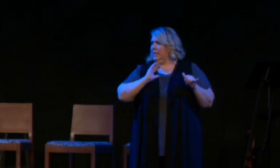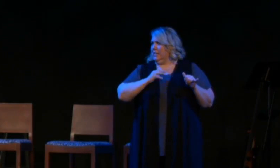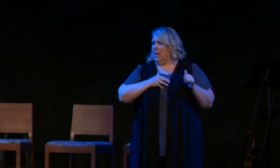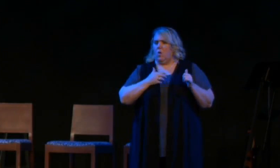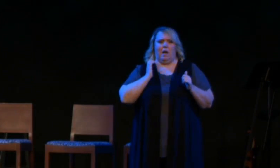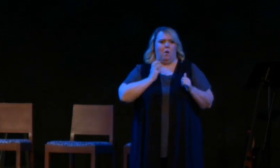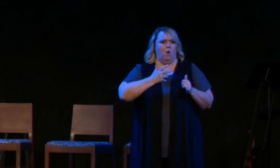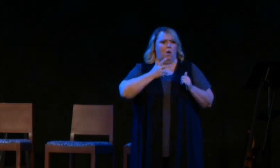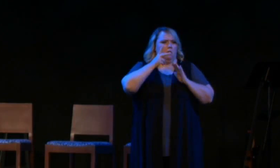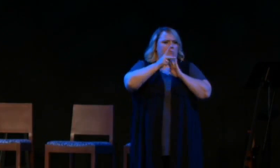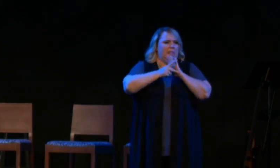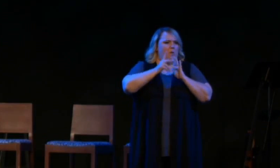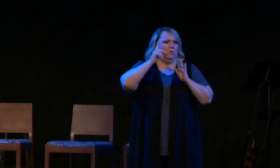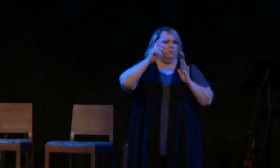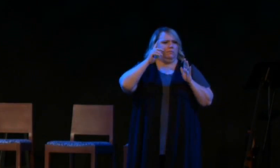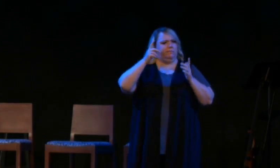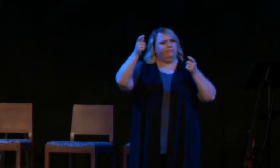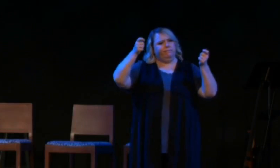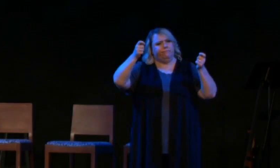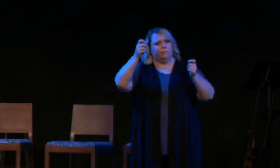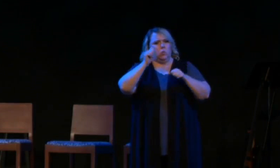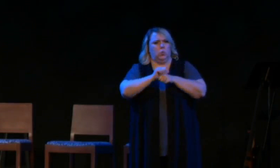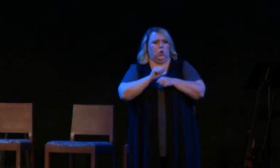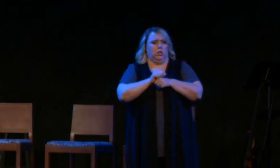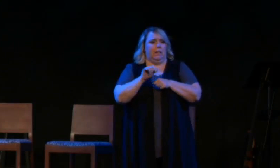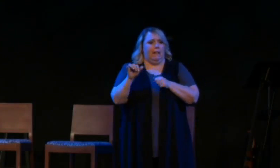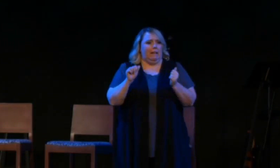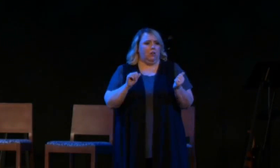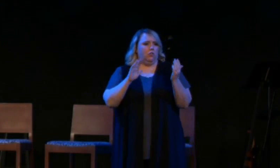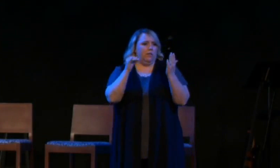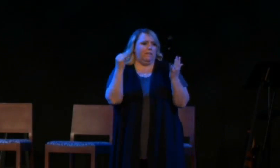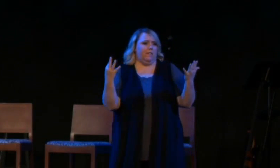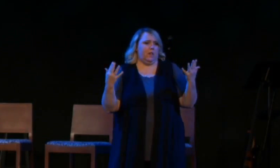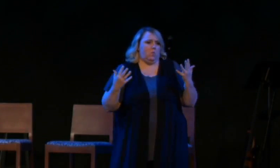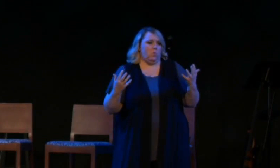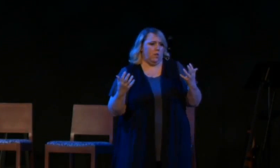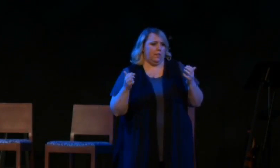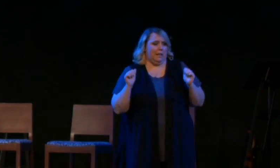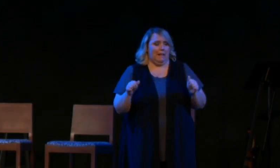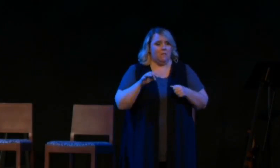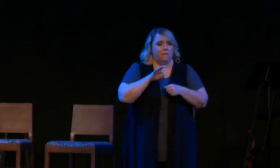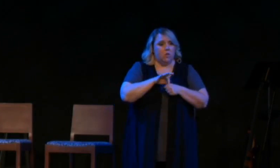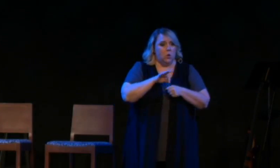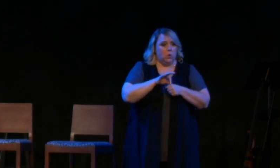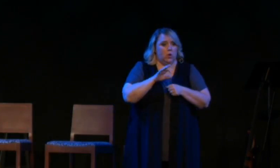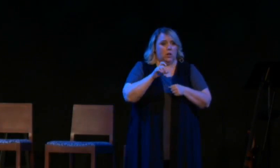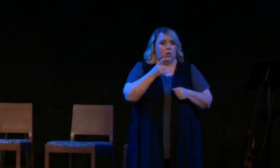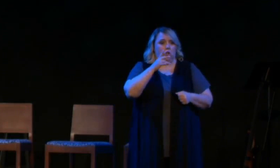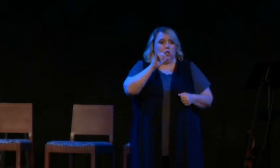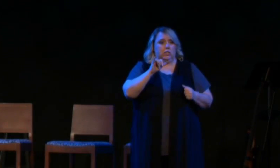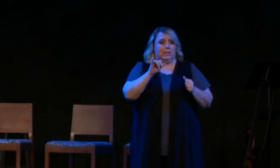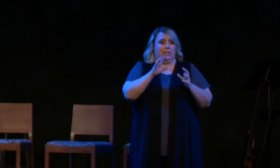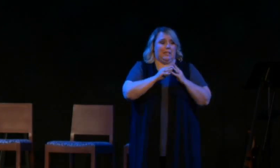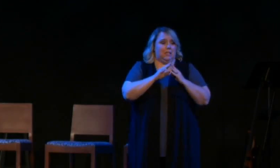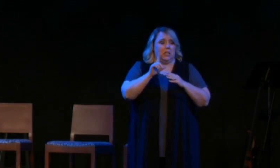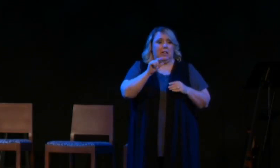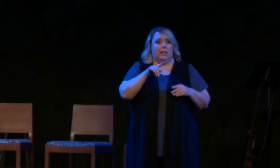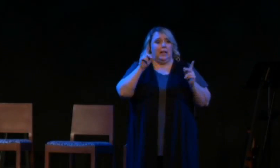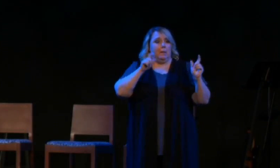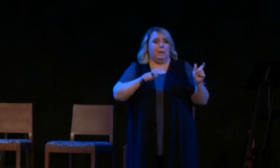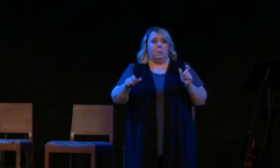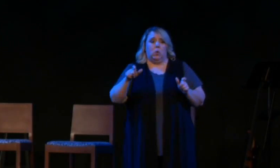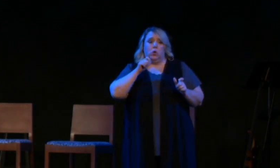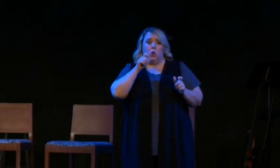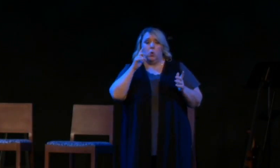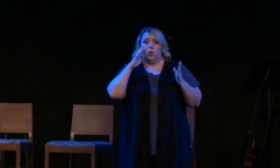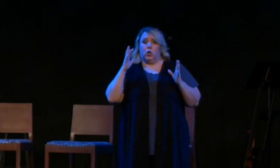works. They can address the question if they want to. They could have a vote of the clergy session. Lay people don't determine ordination,